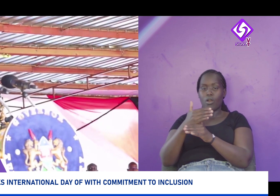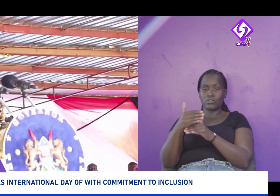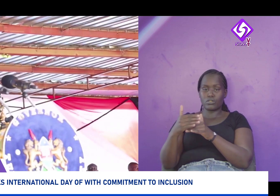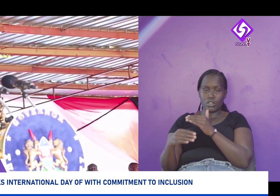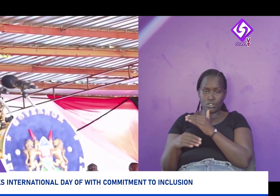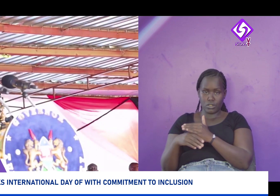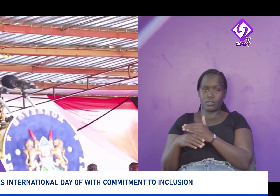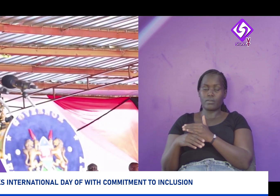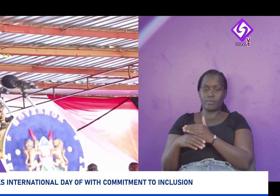another